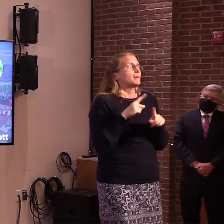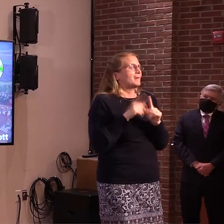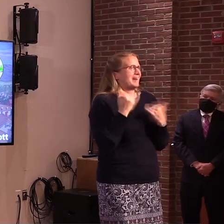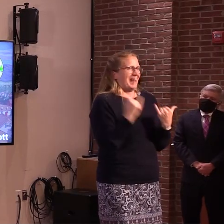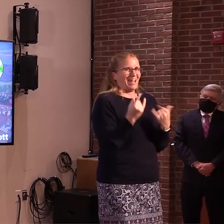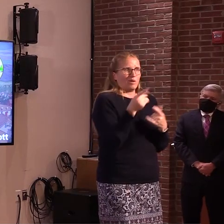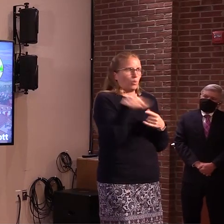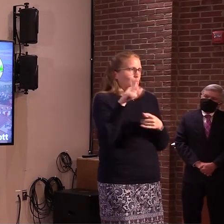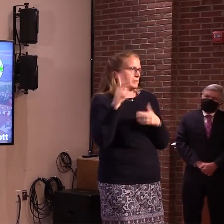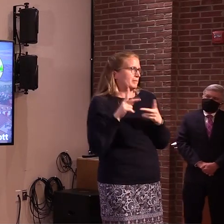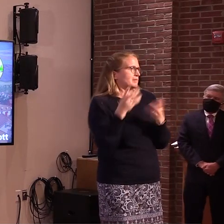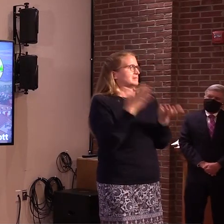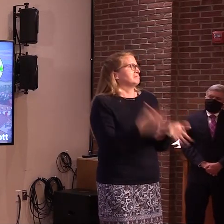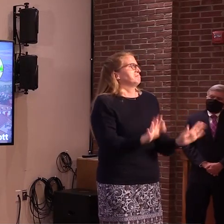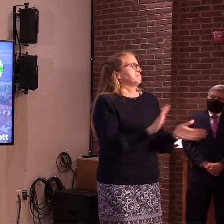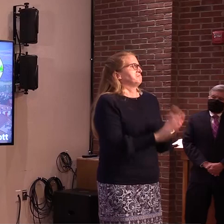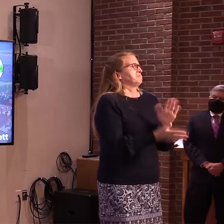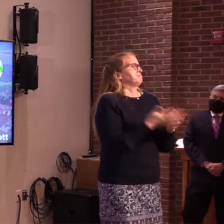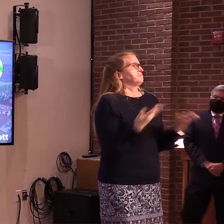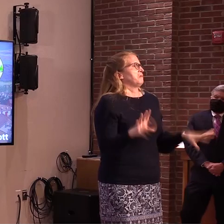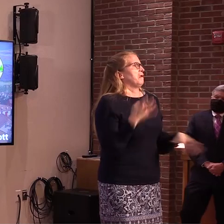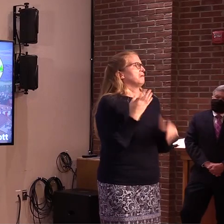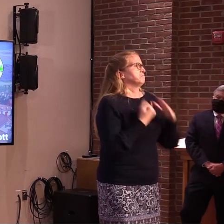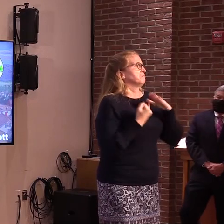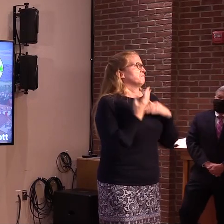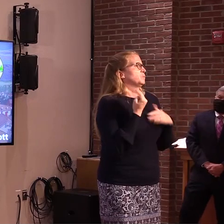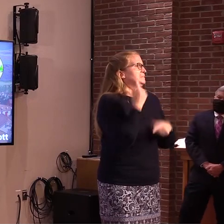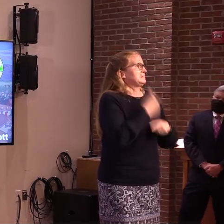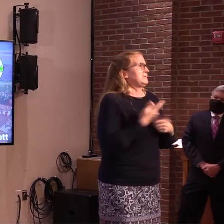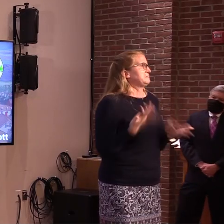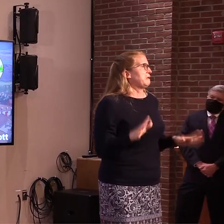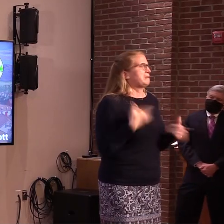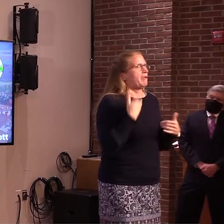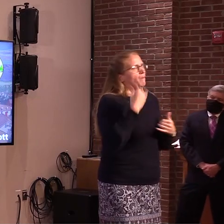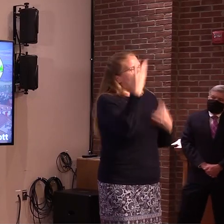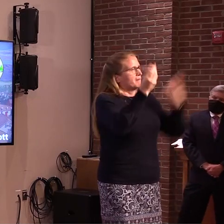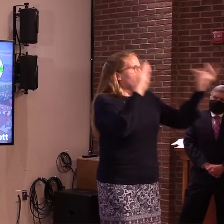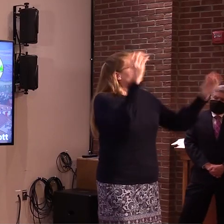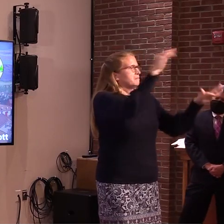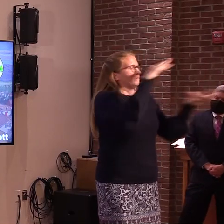And so it can fluctuate on a day-to-day basis.